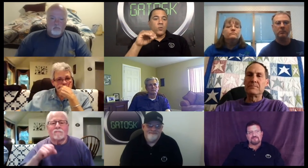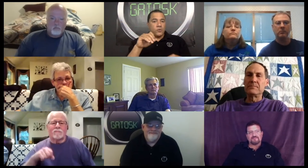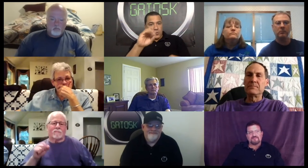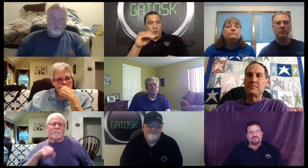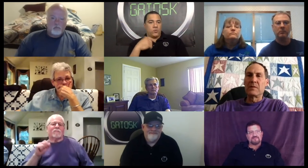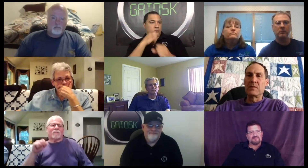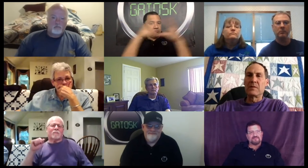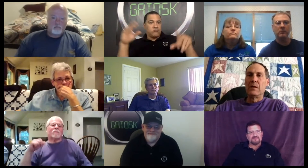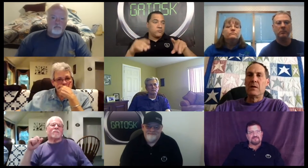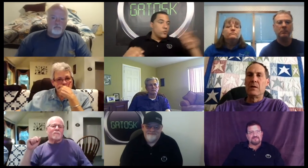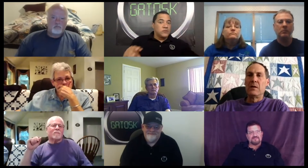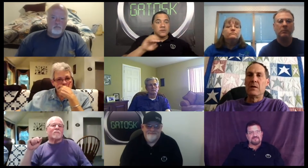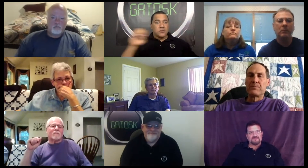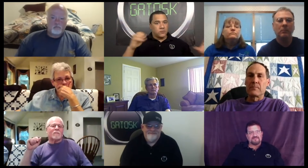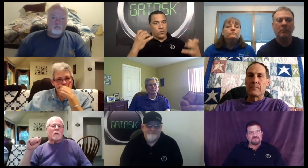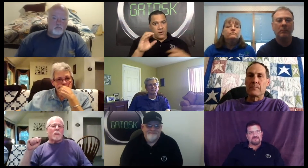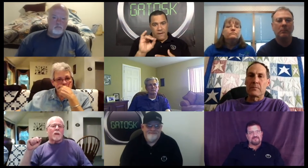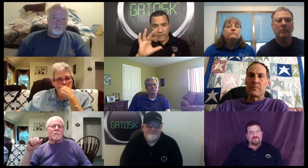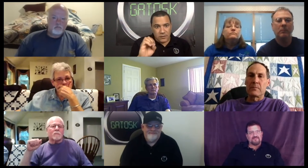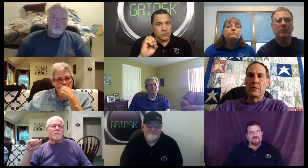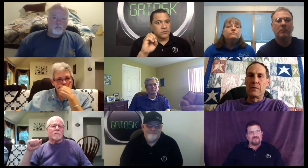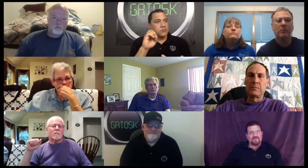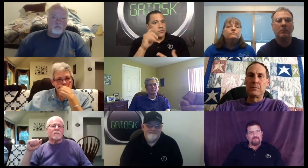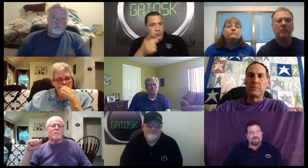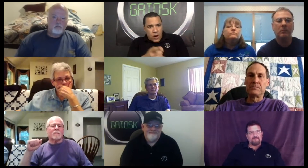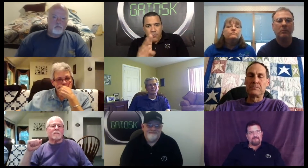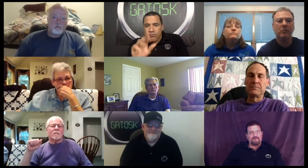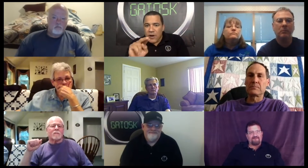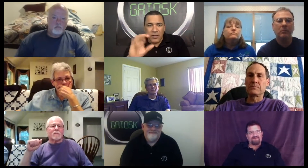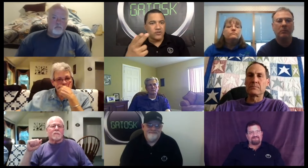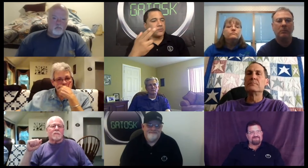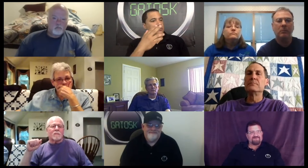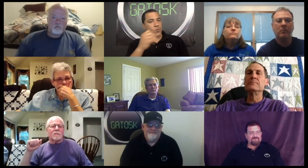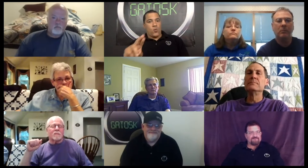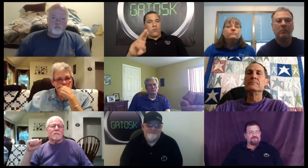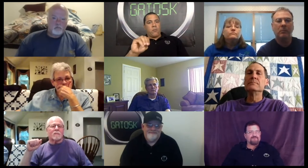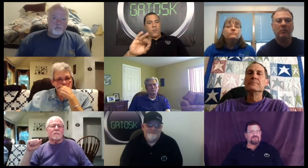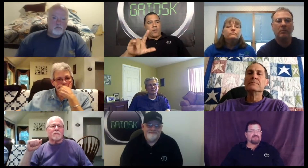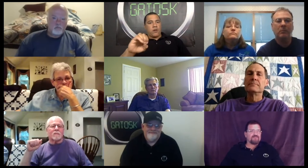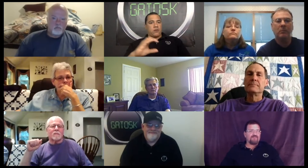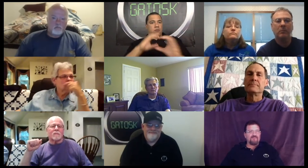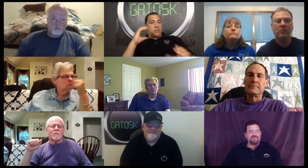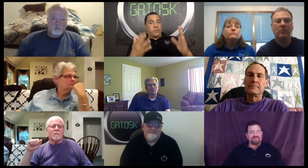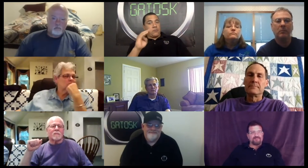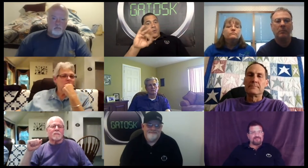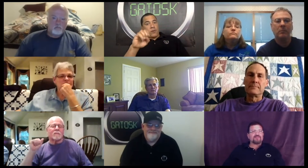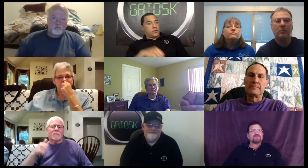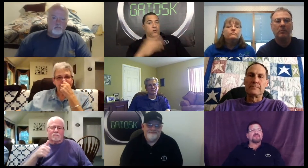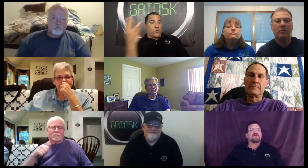as well an actual store. So obviously, when on the East Coast, West Coast, want to be able to have like branches, or maybe a